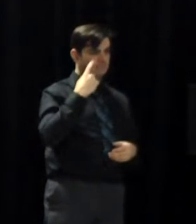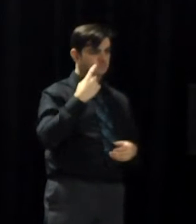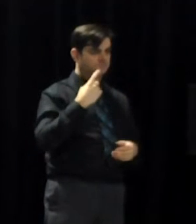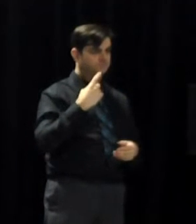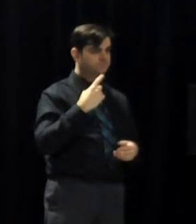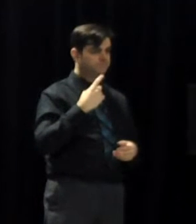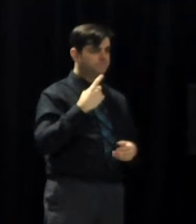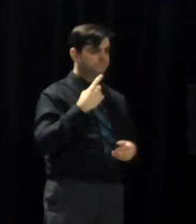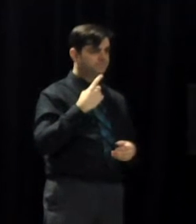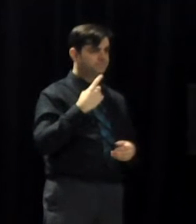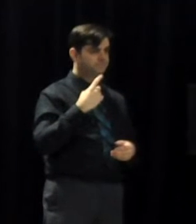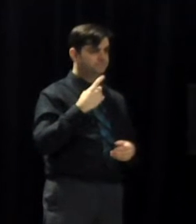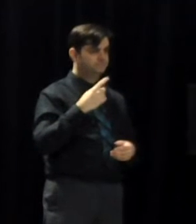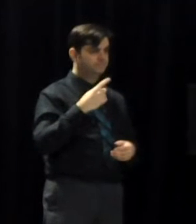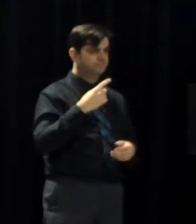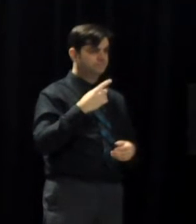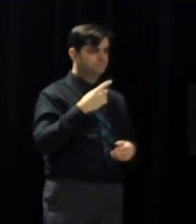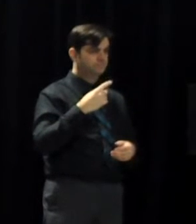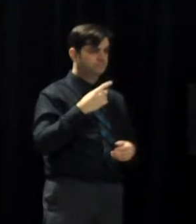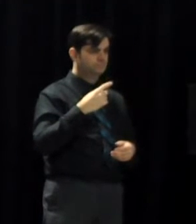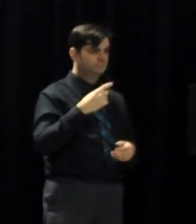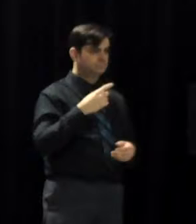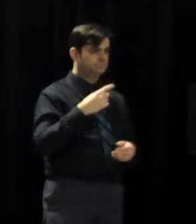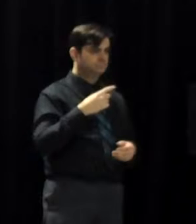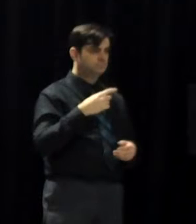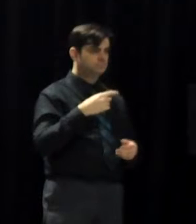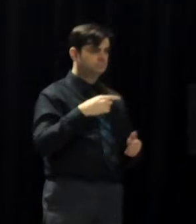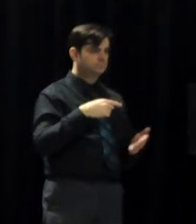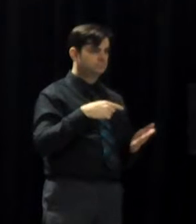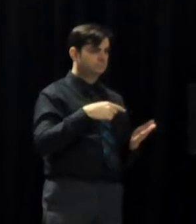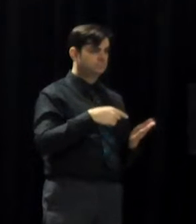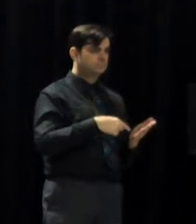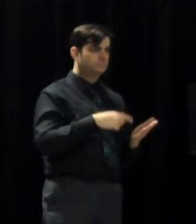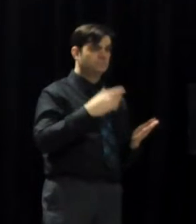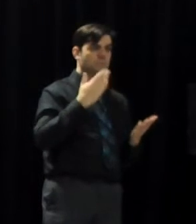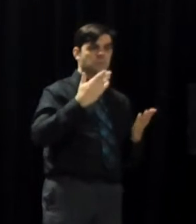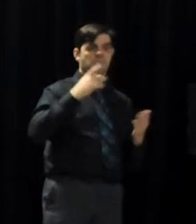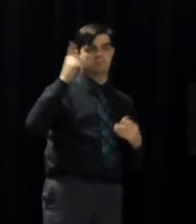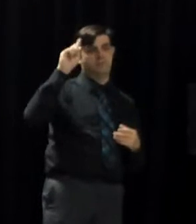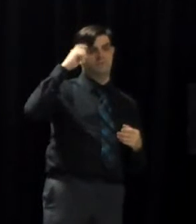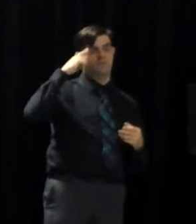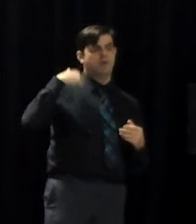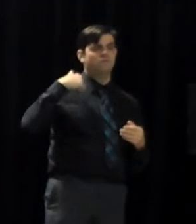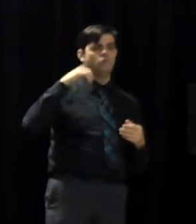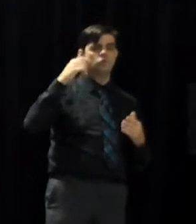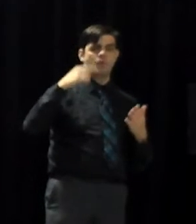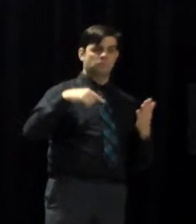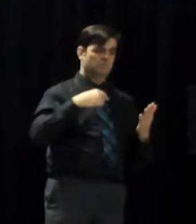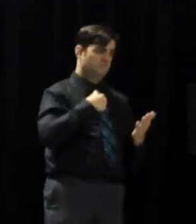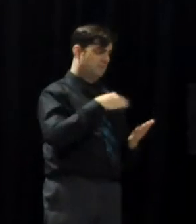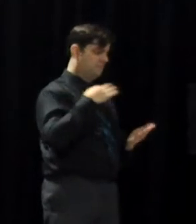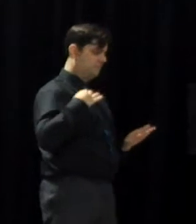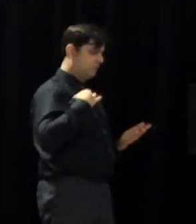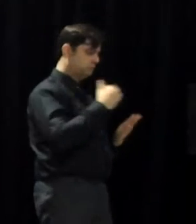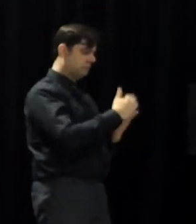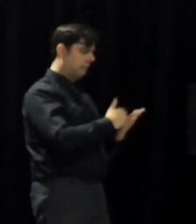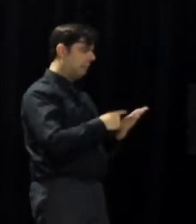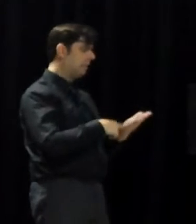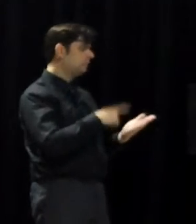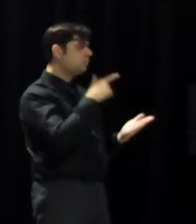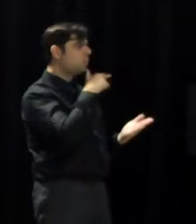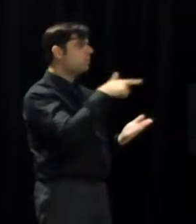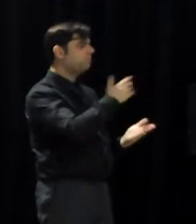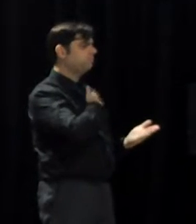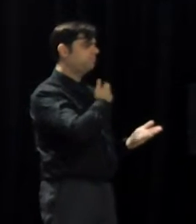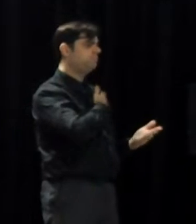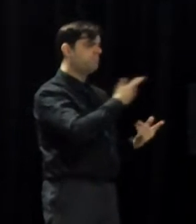voluntary list. I think the governor probably has some other options that he can exercise for emergency hospitals with the National Guard and things like